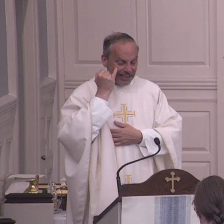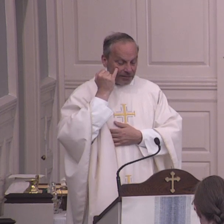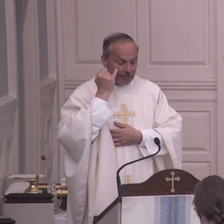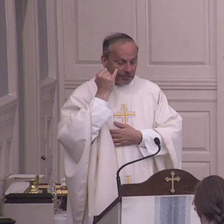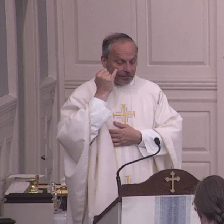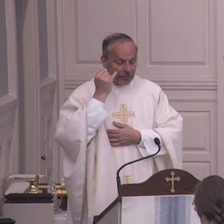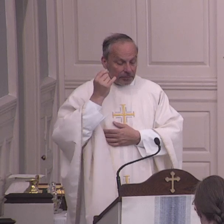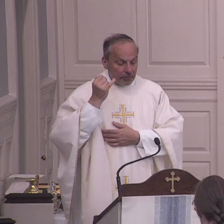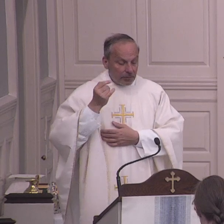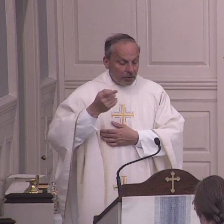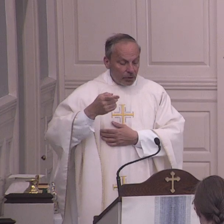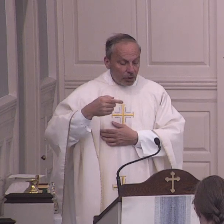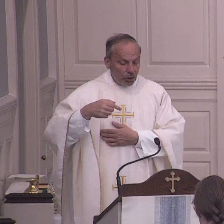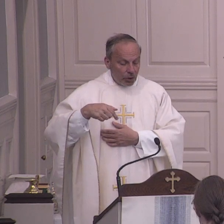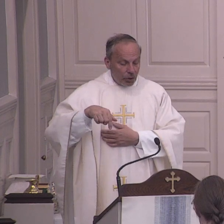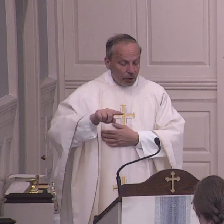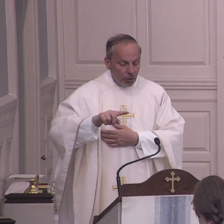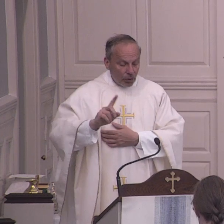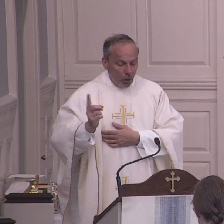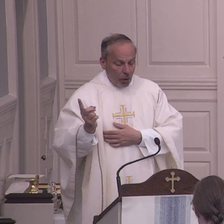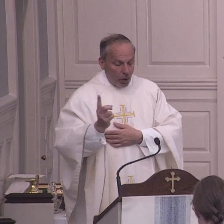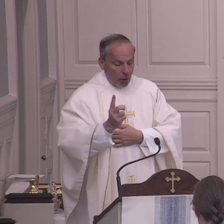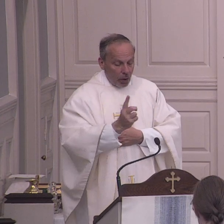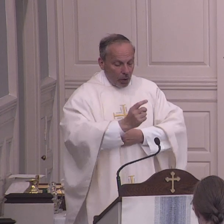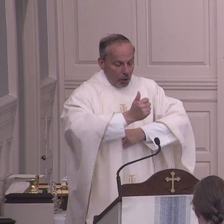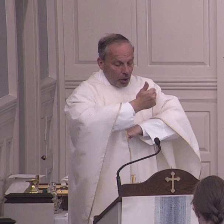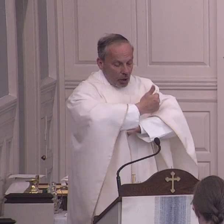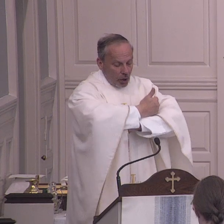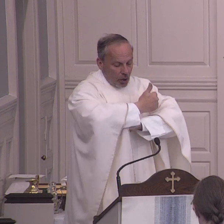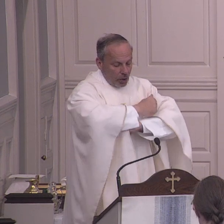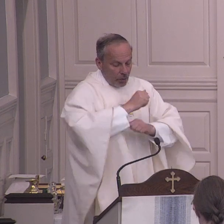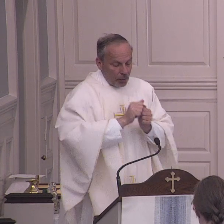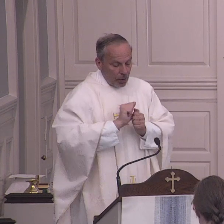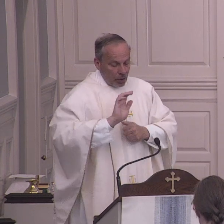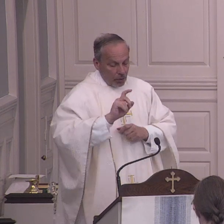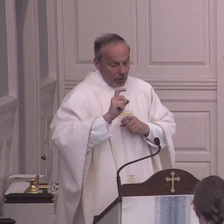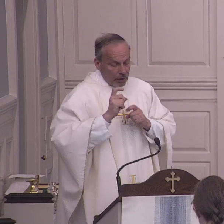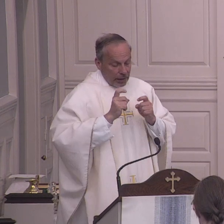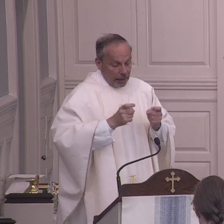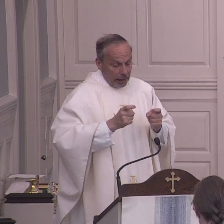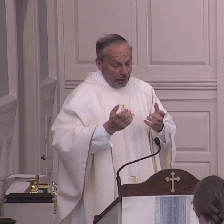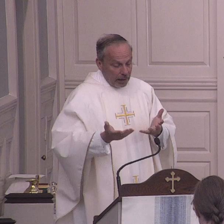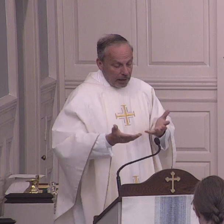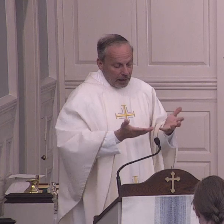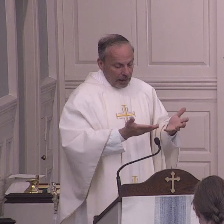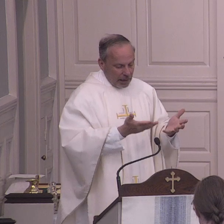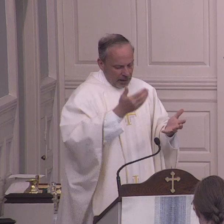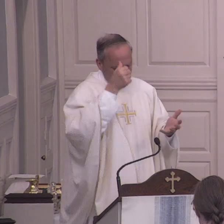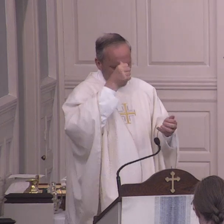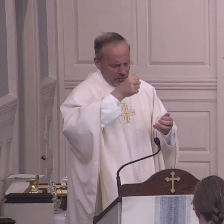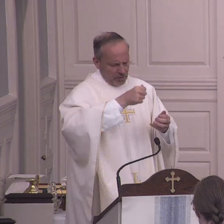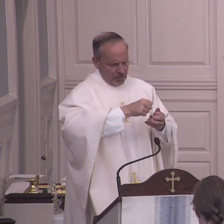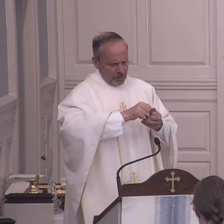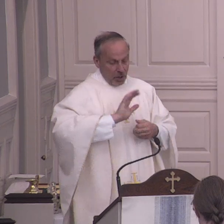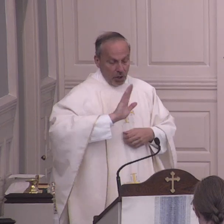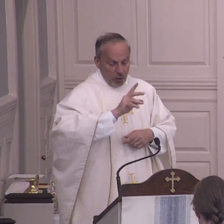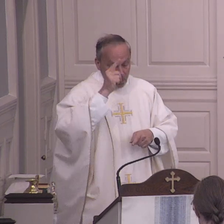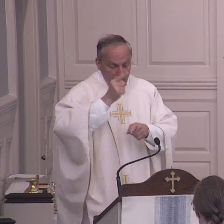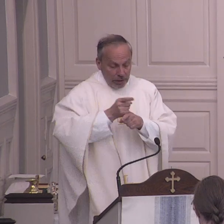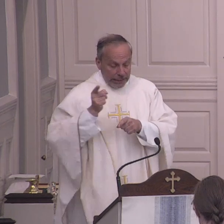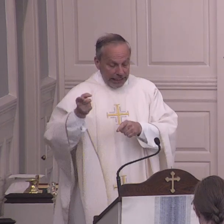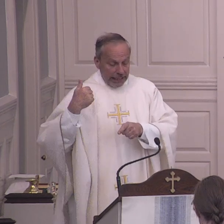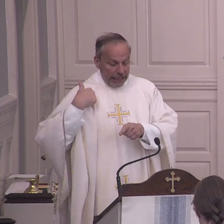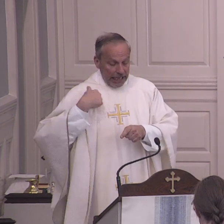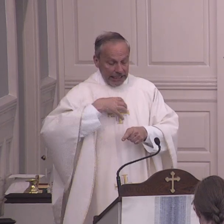Therefore, if you bring your gift to the altar and there recall that your brother